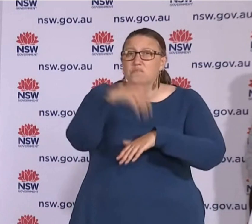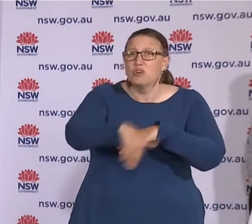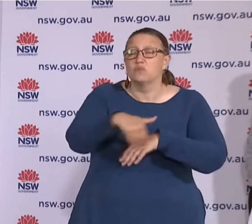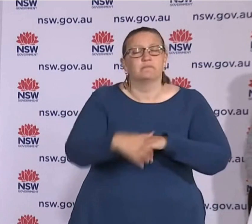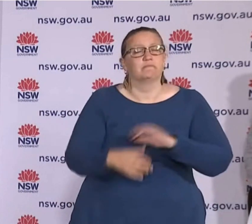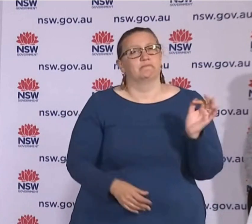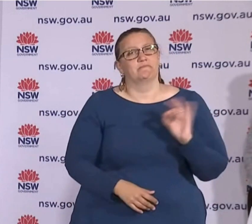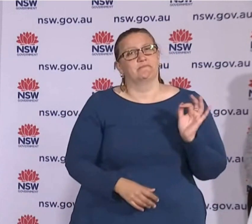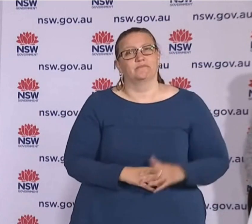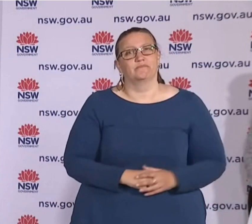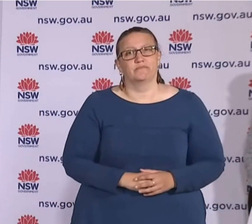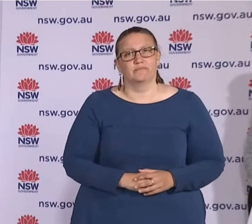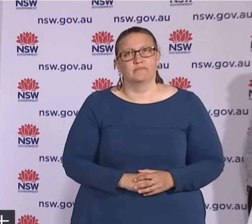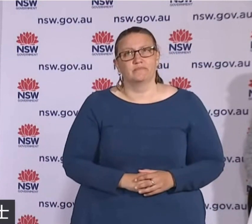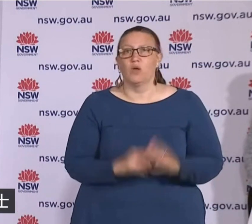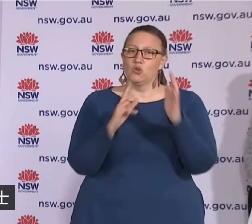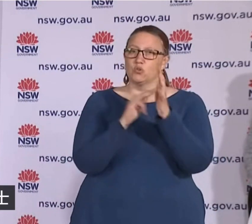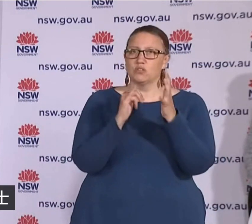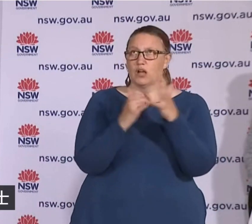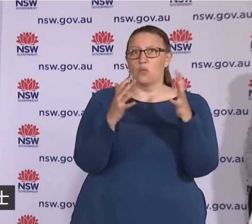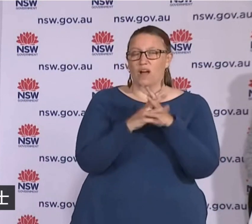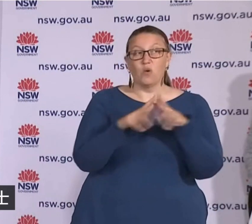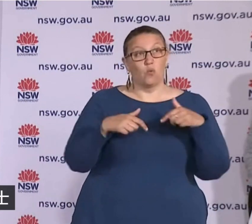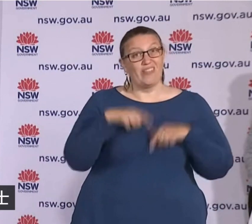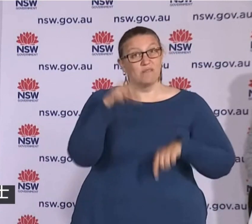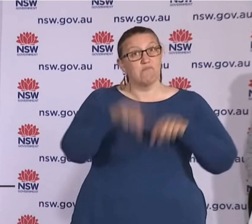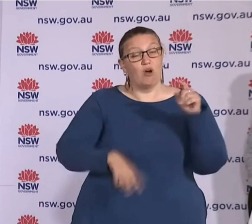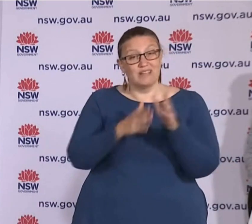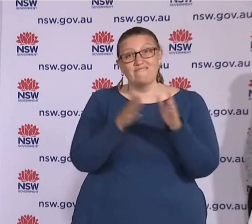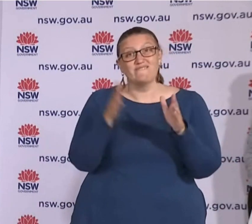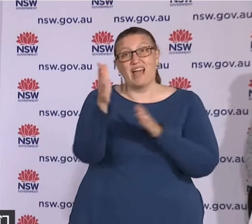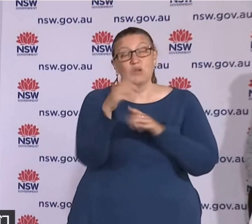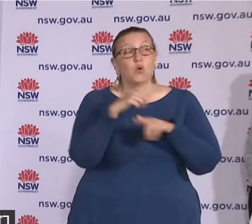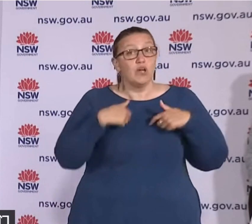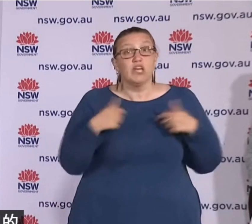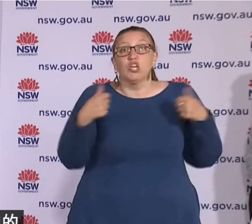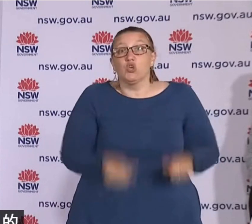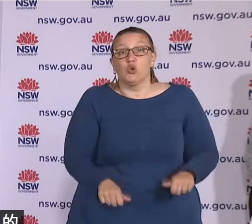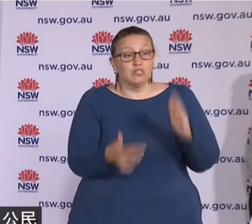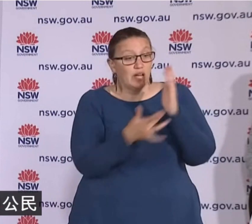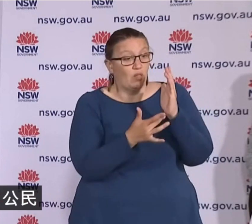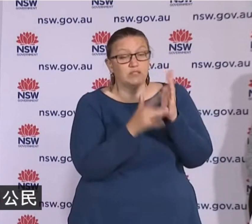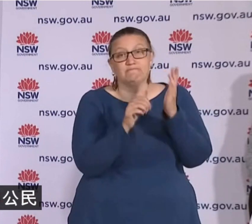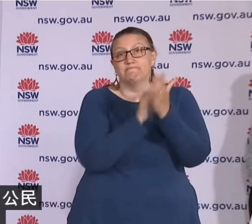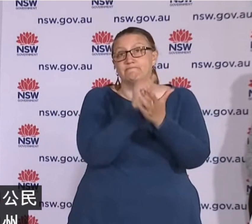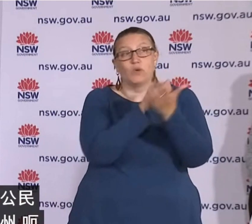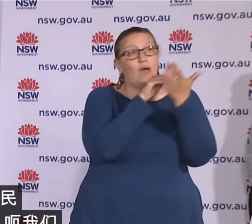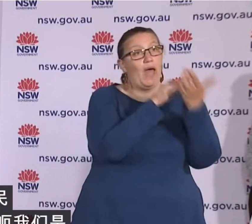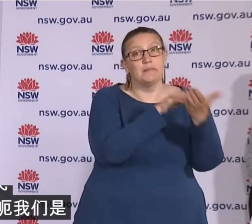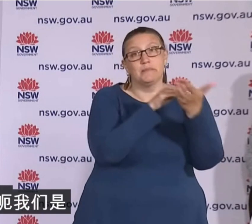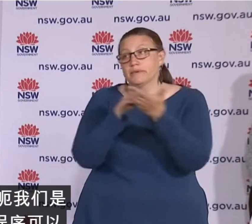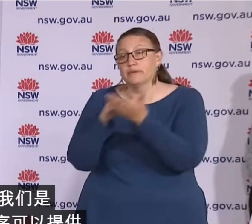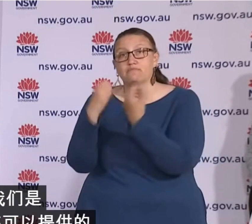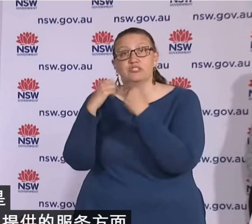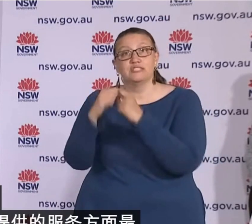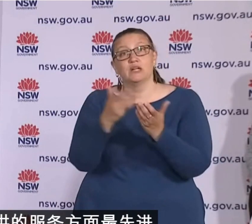we're immodest when we say this, but New South Wales is the most advanced state in terms of using technology to support our citizens. We are the most advanced state in terms